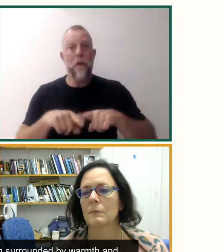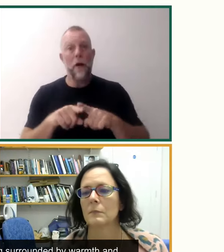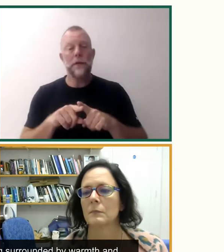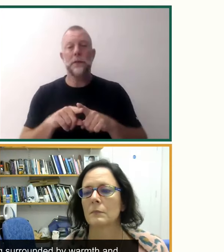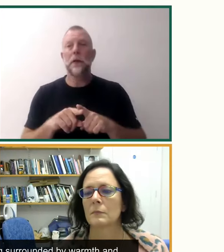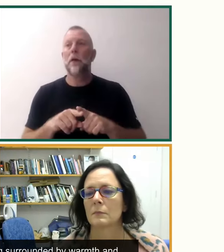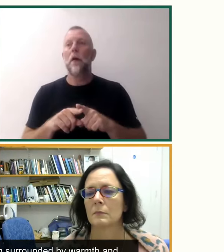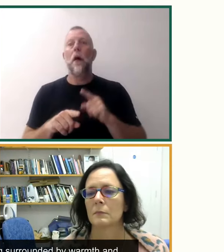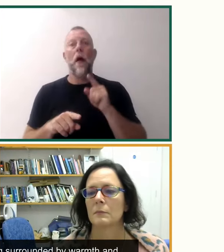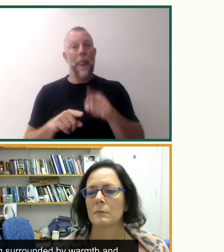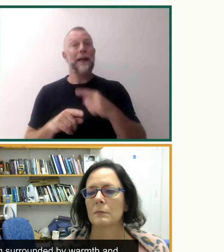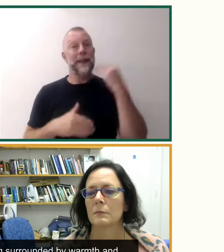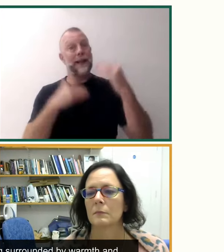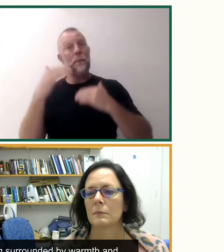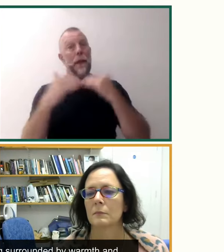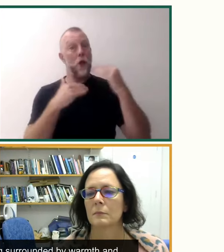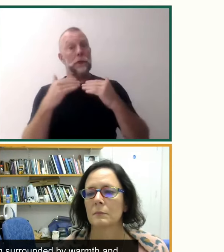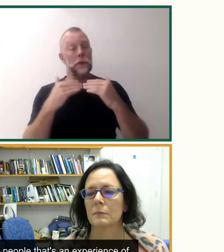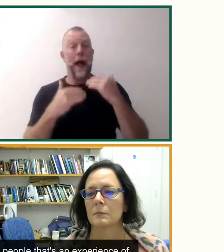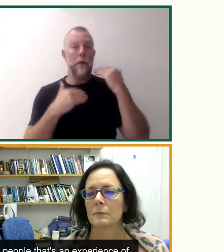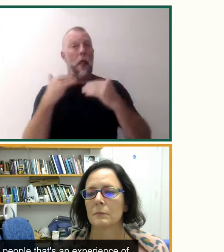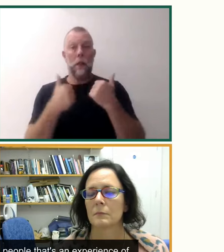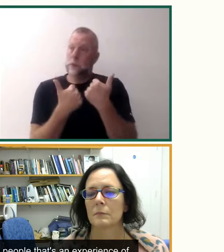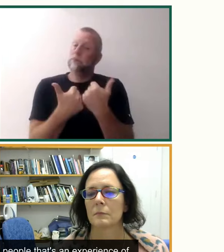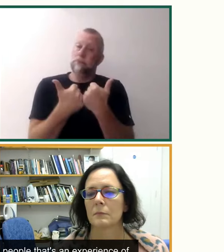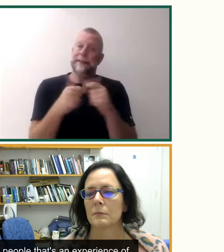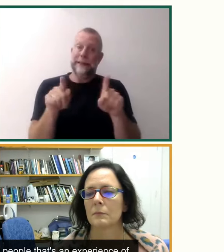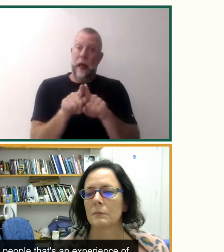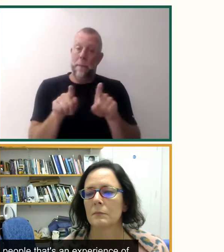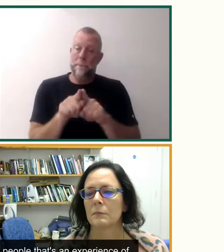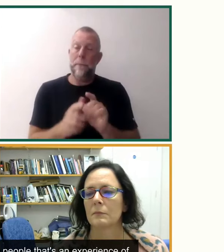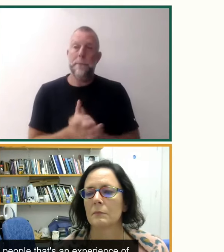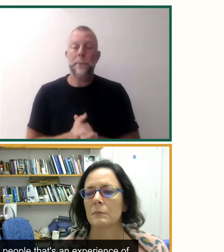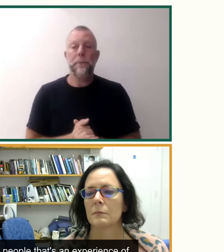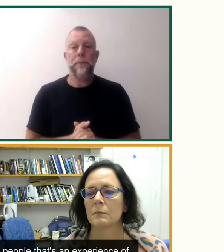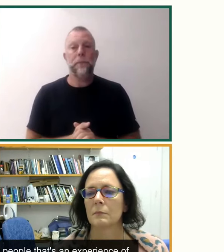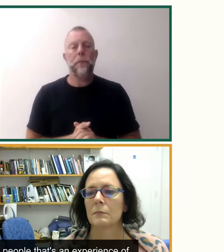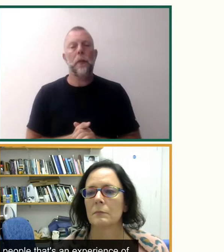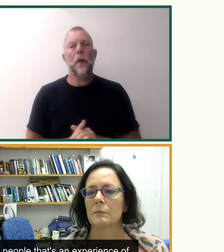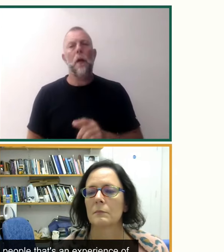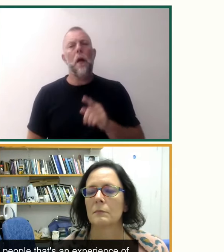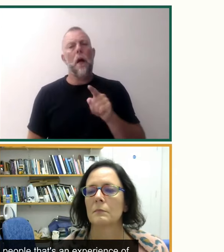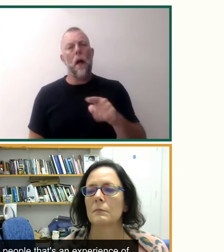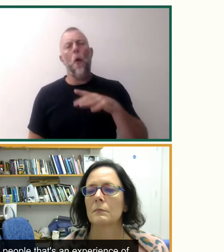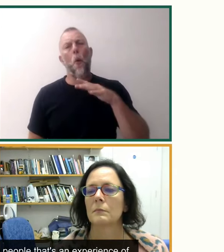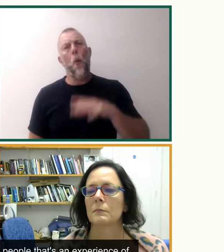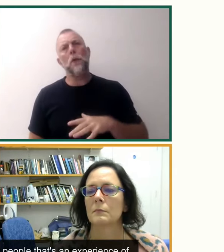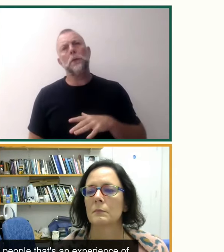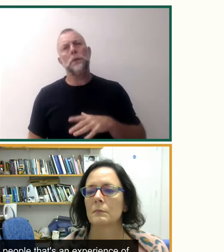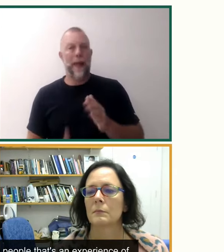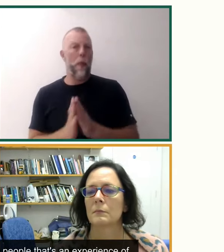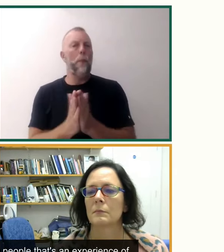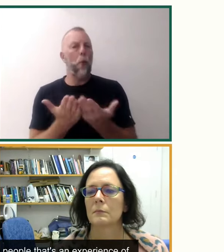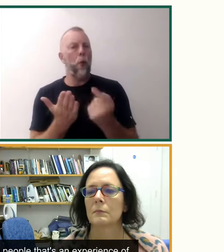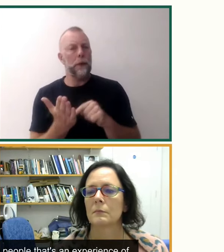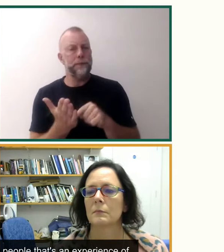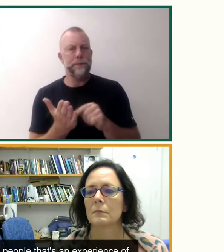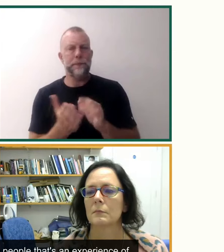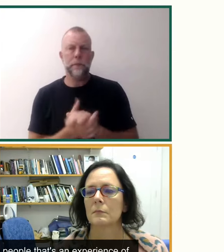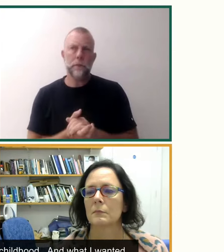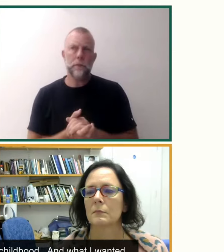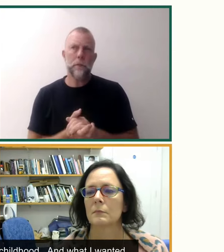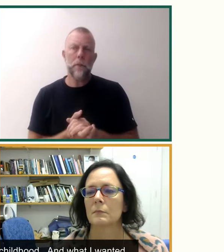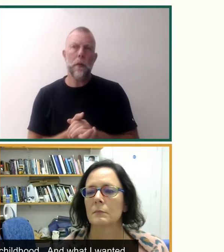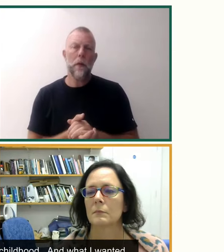of adulthood too. It's not confined to childhood. And what I wanted to do in the book was not only point out